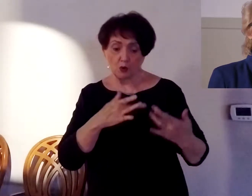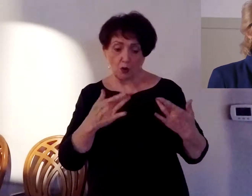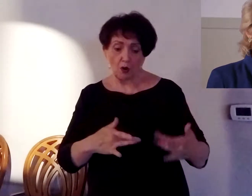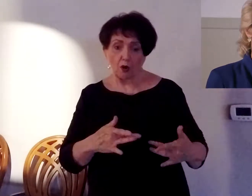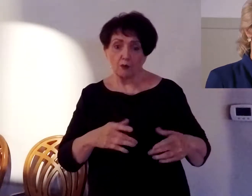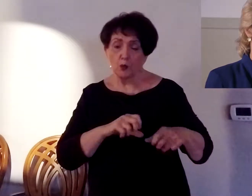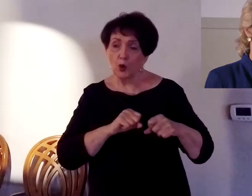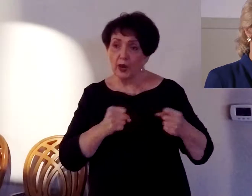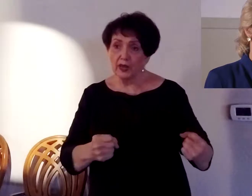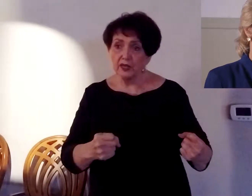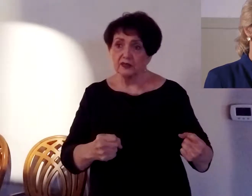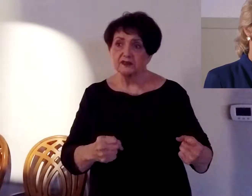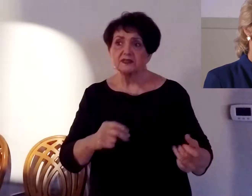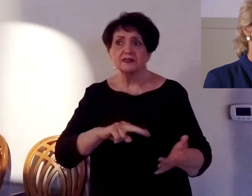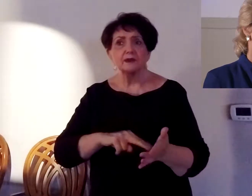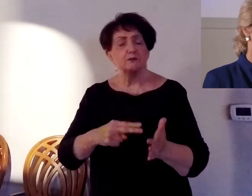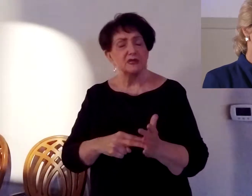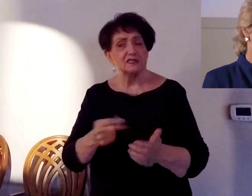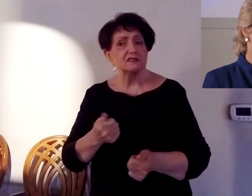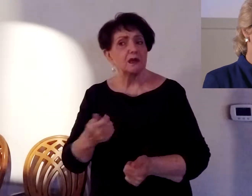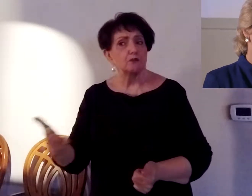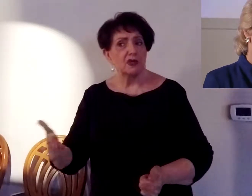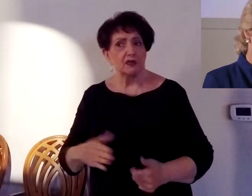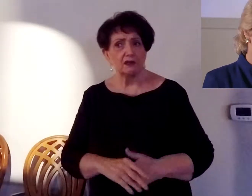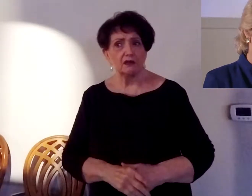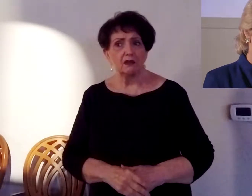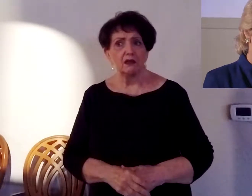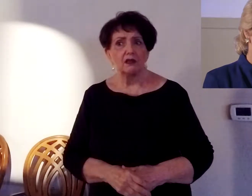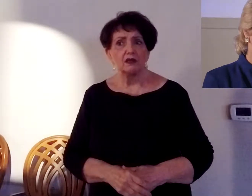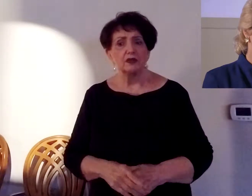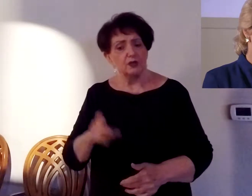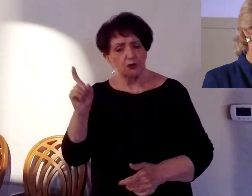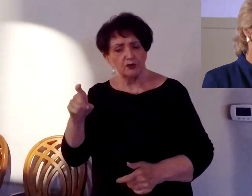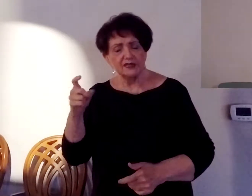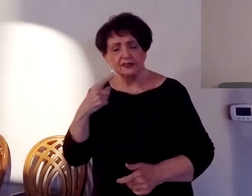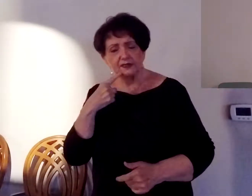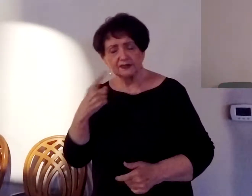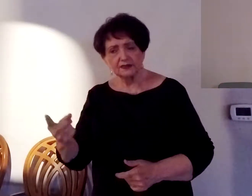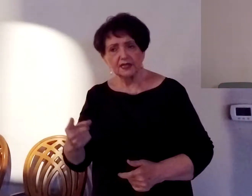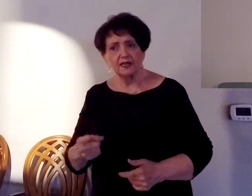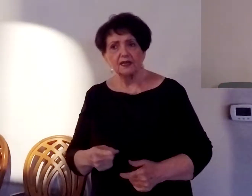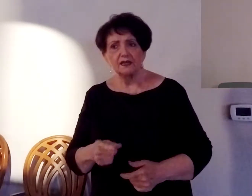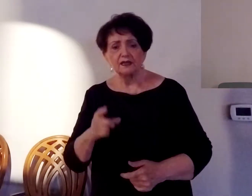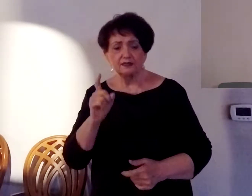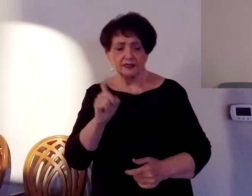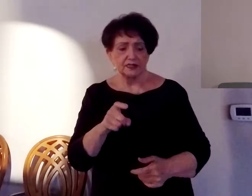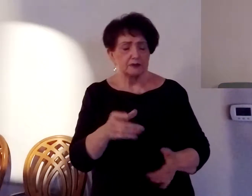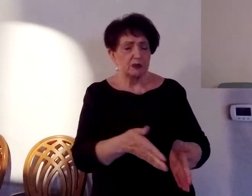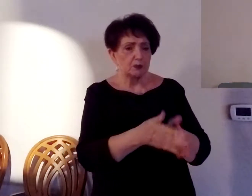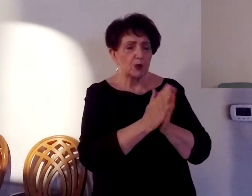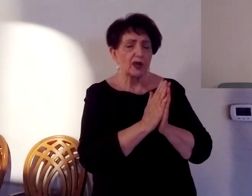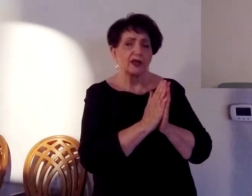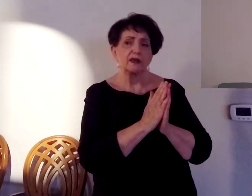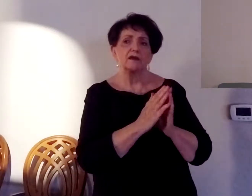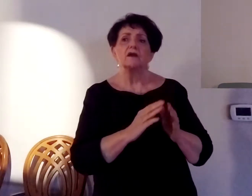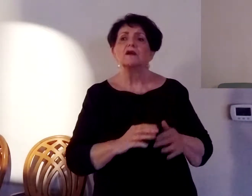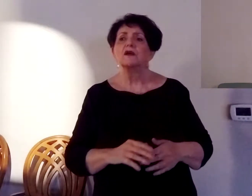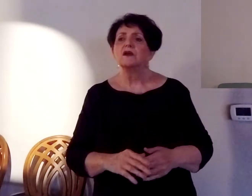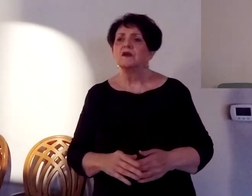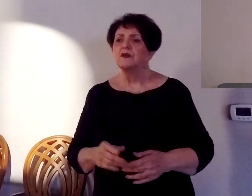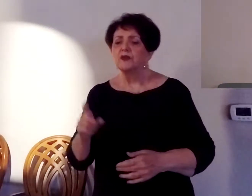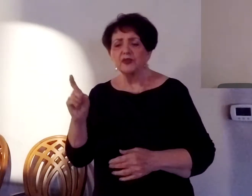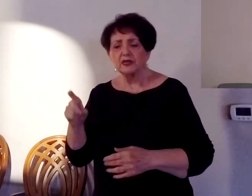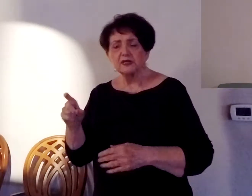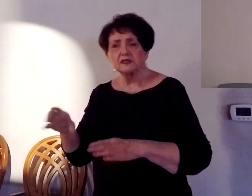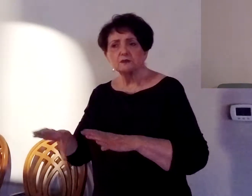means something. That means there's something that needs to be said, something that needs to be prayed for, or something that needs to be